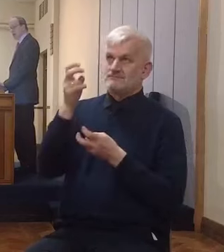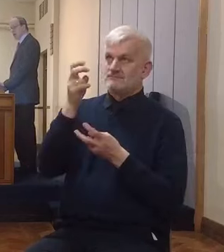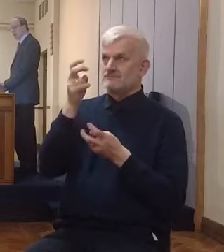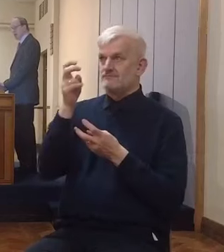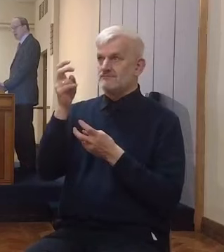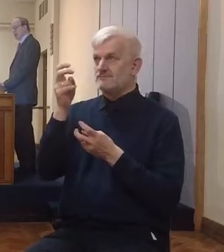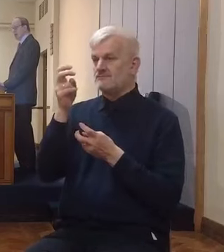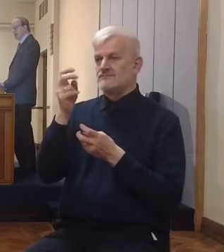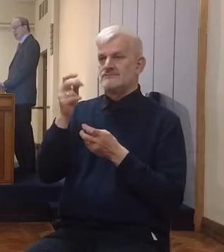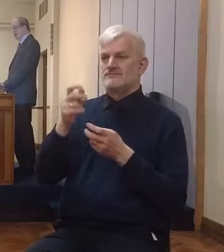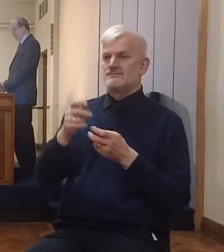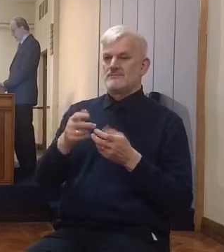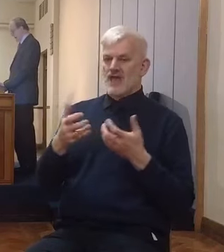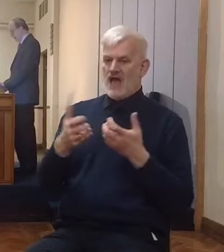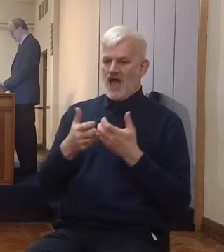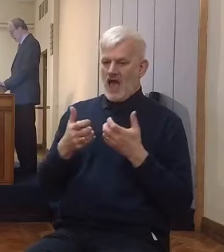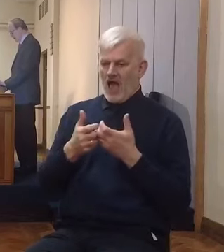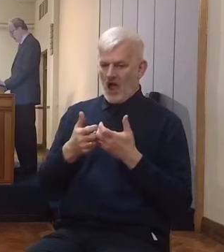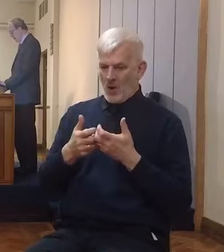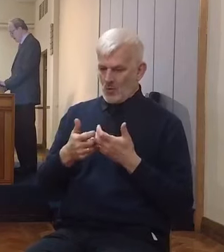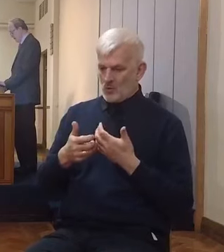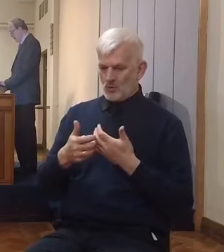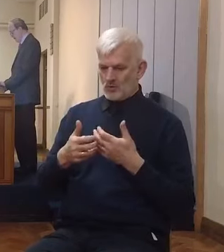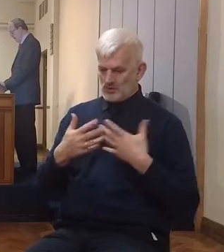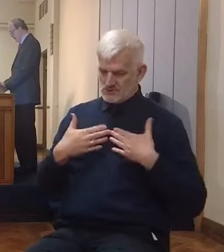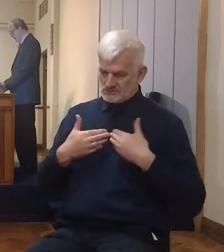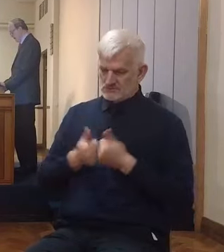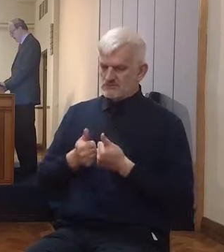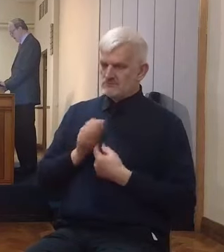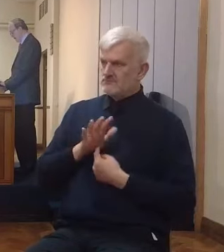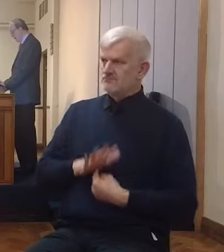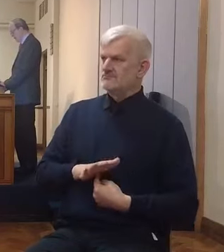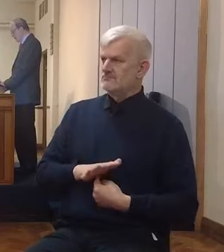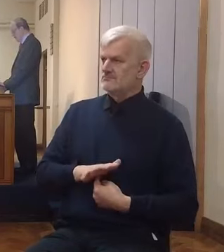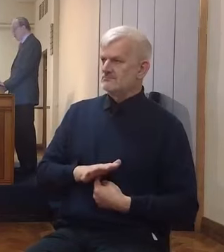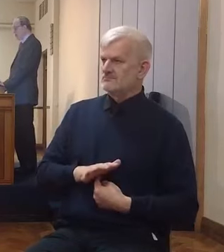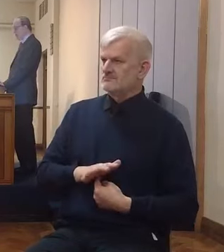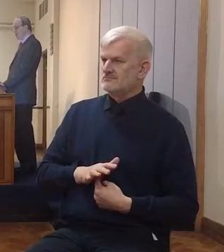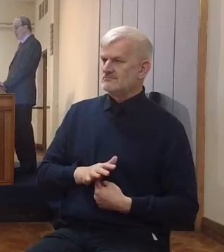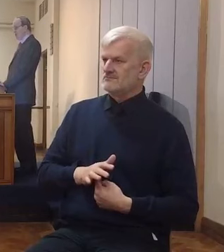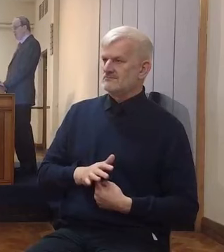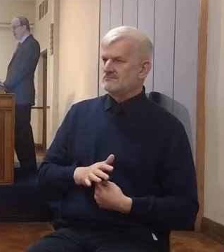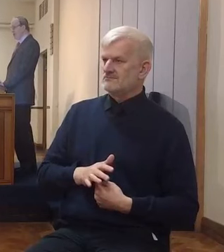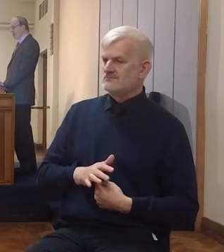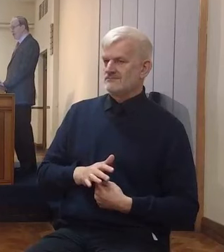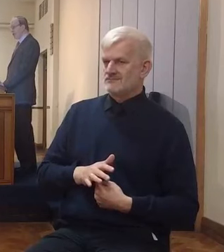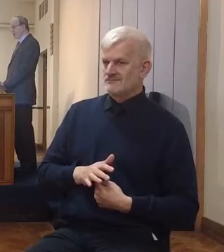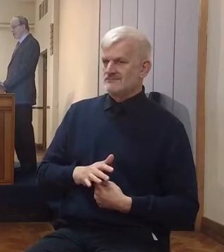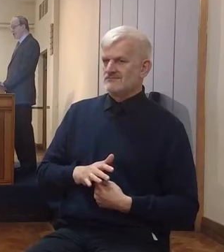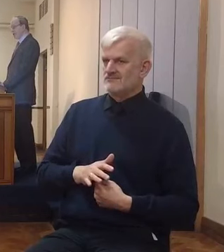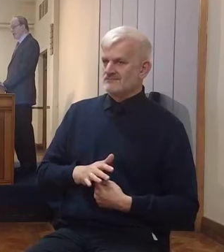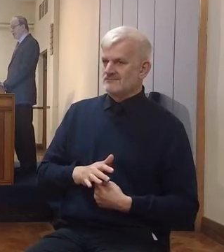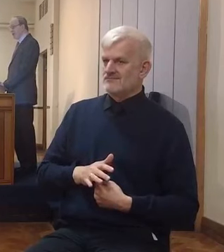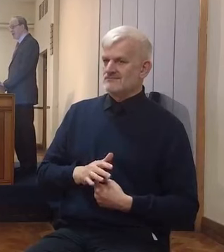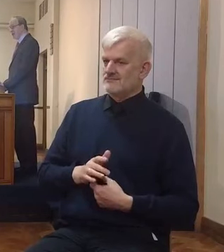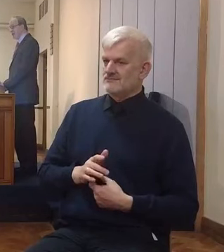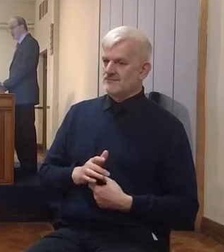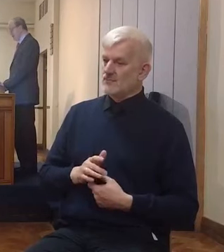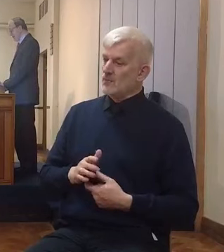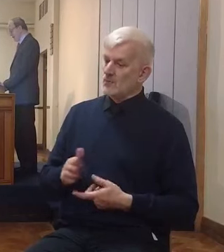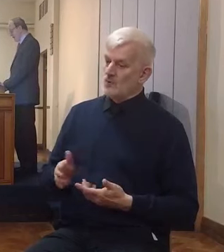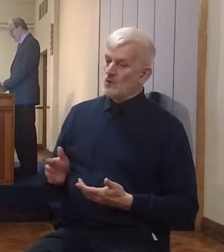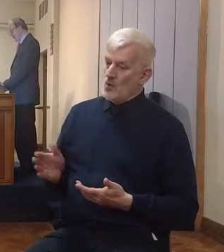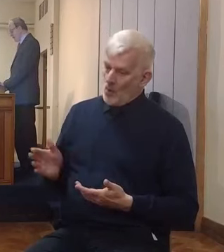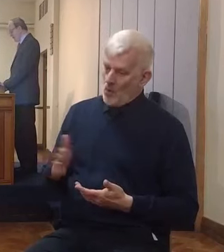the Causes and Cure of Melancholy, one of the great Puritan classics. All of them turned sooner or later